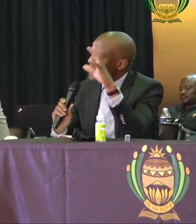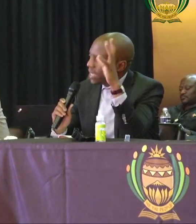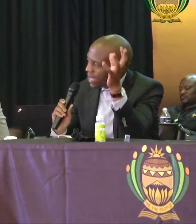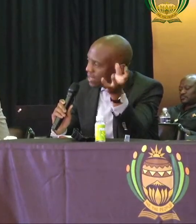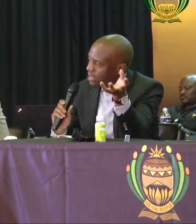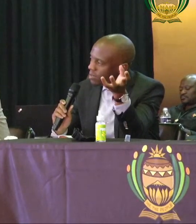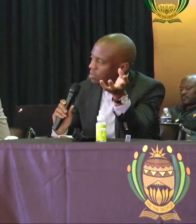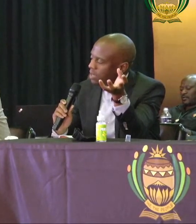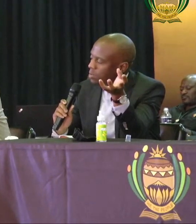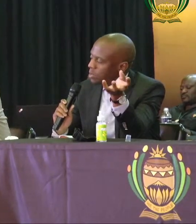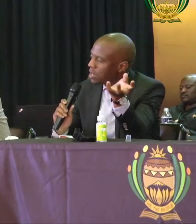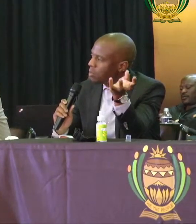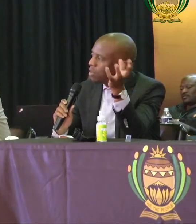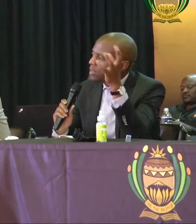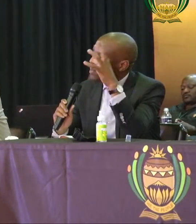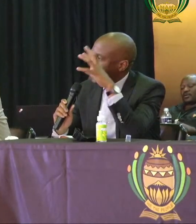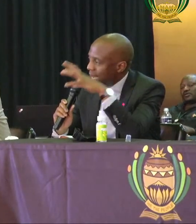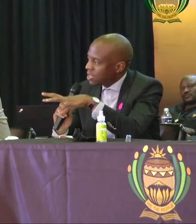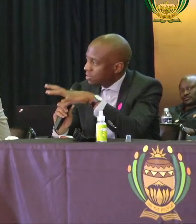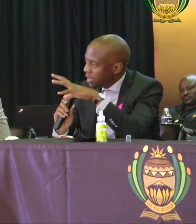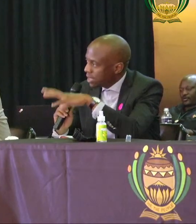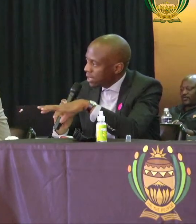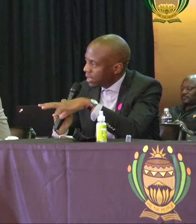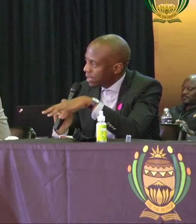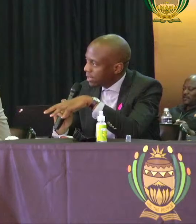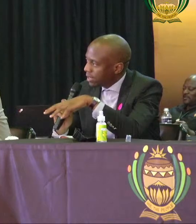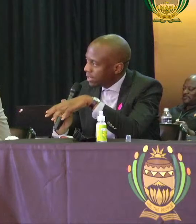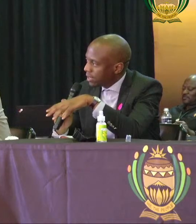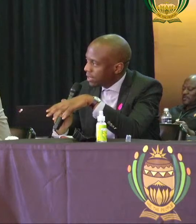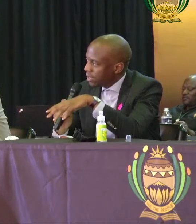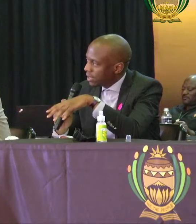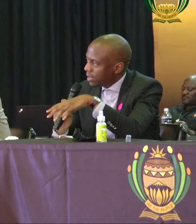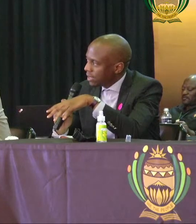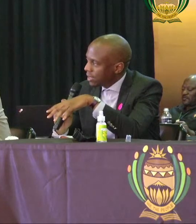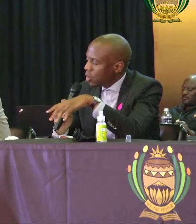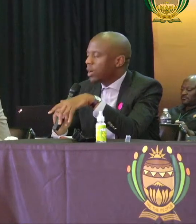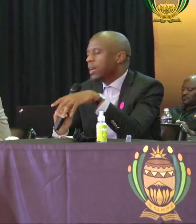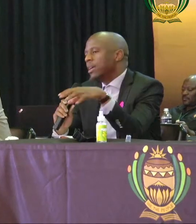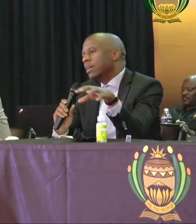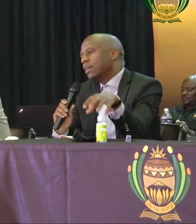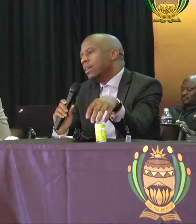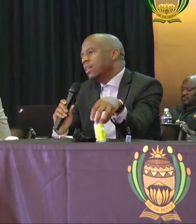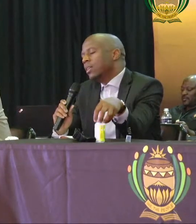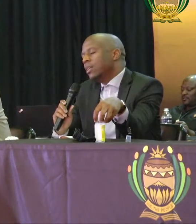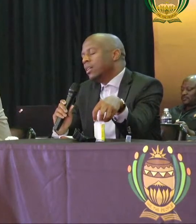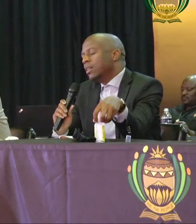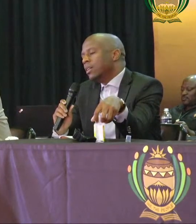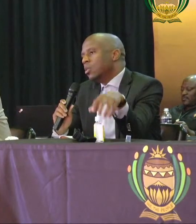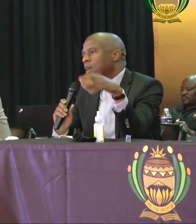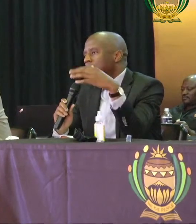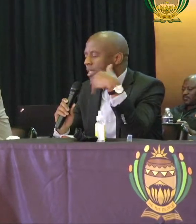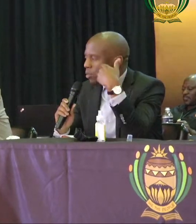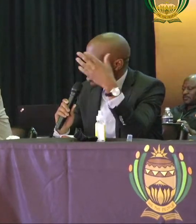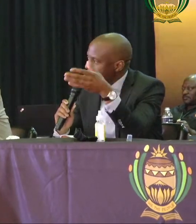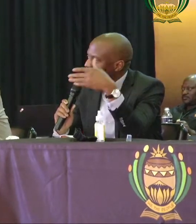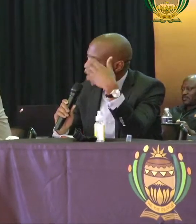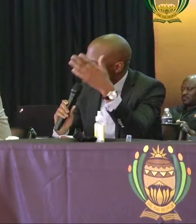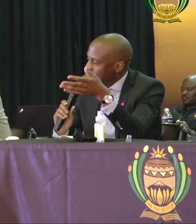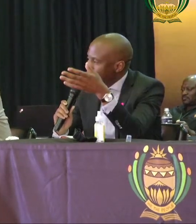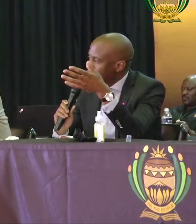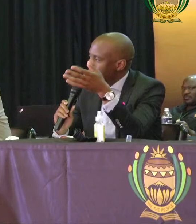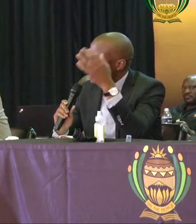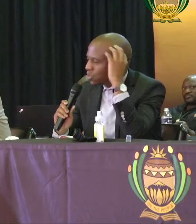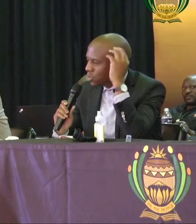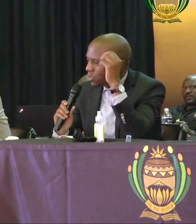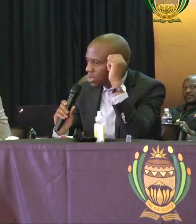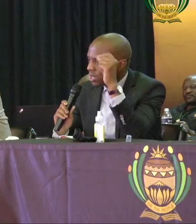behalf of the DA, but he's speaking on behalf of the branch of the DA. Of the branch of the DA. Okay. No, in the process we learn,